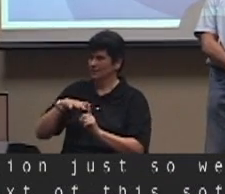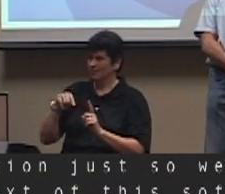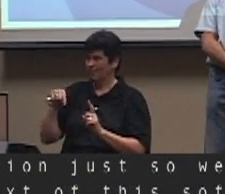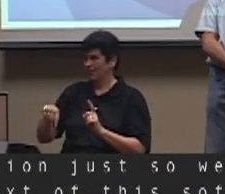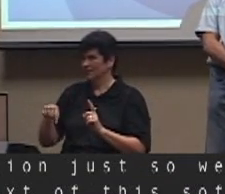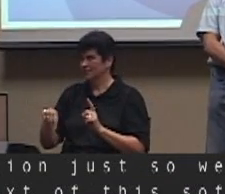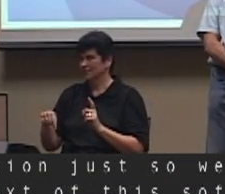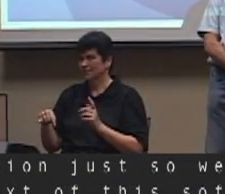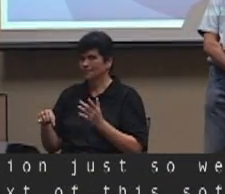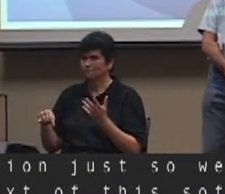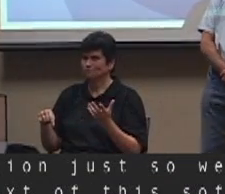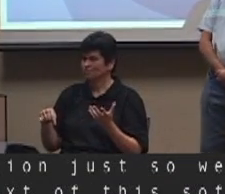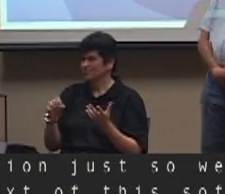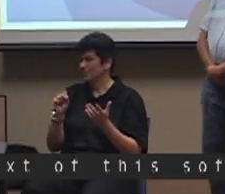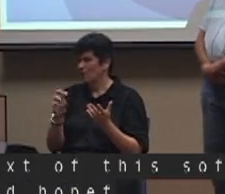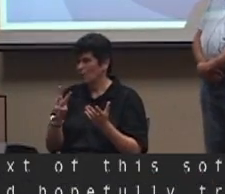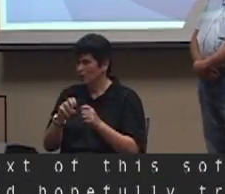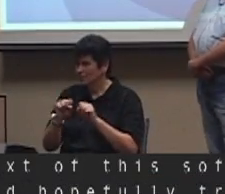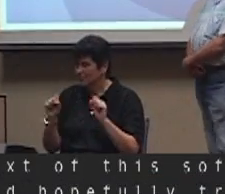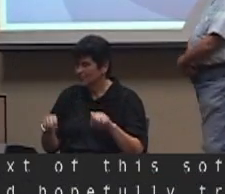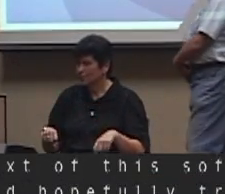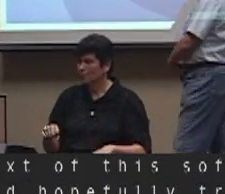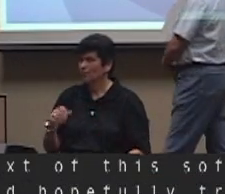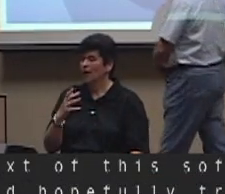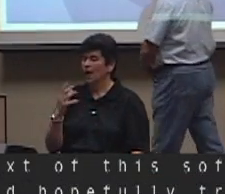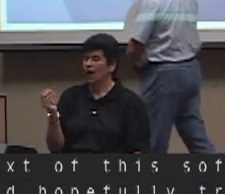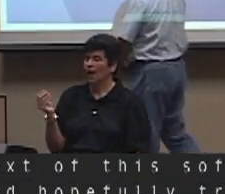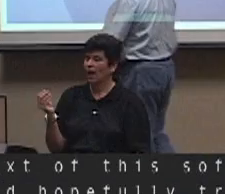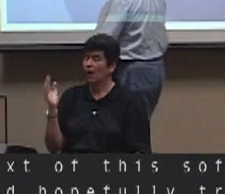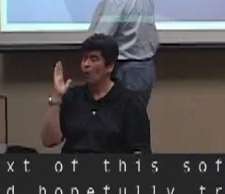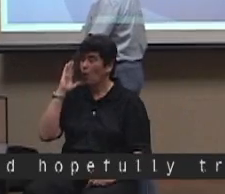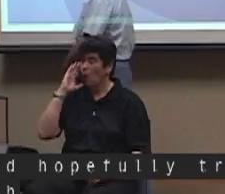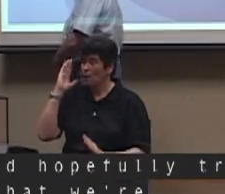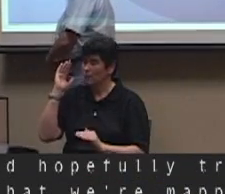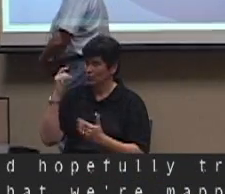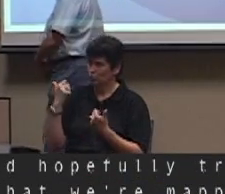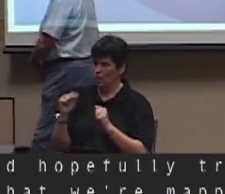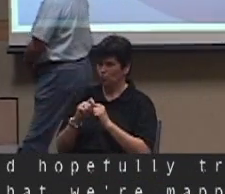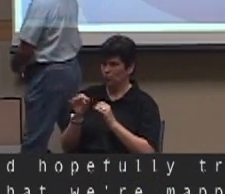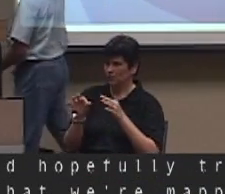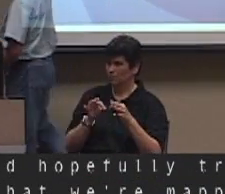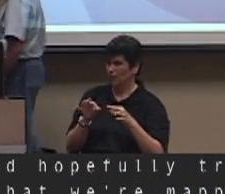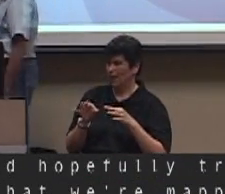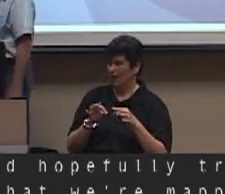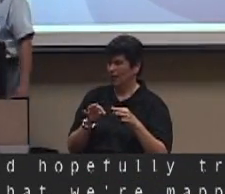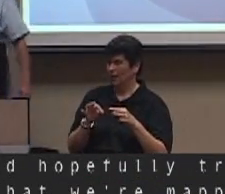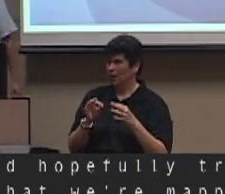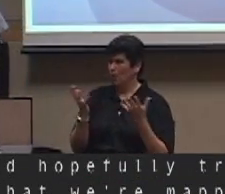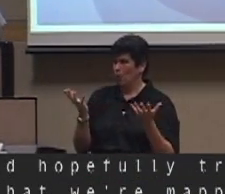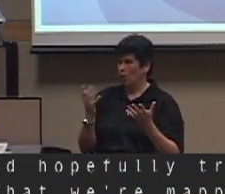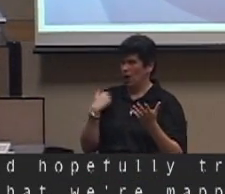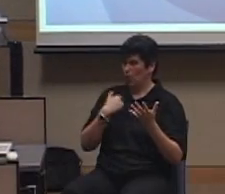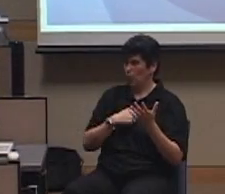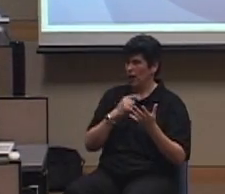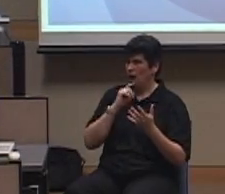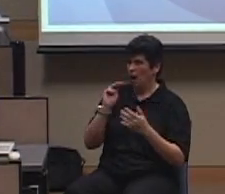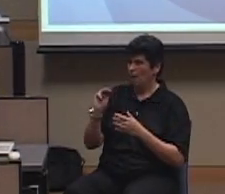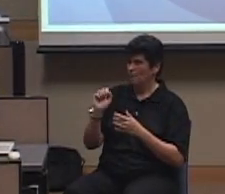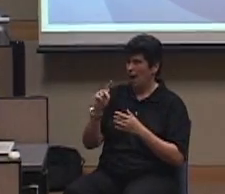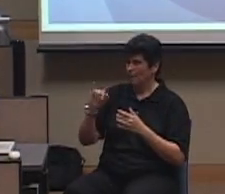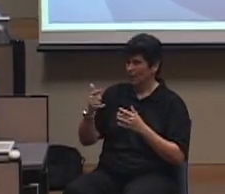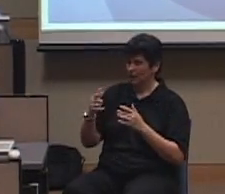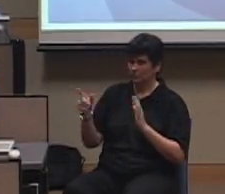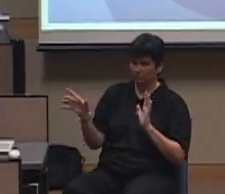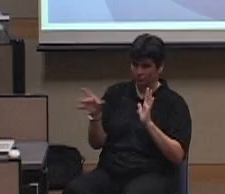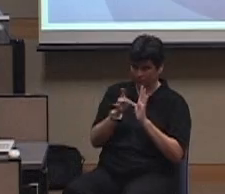this software system and hopefully try to explain what we're mapping to and why